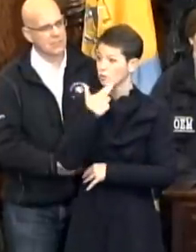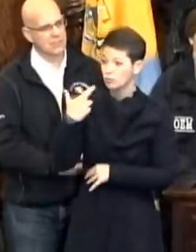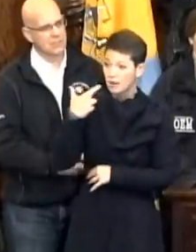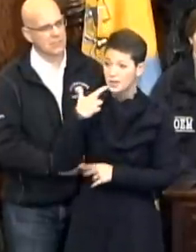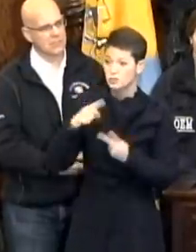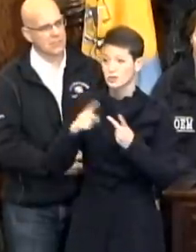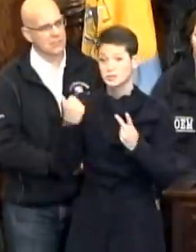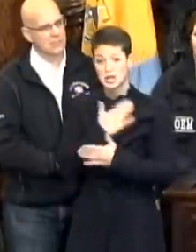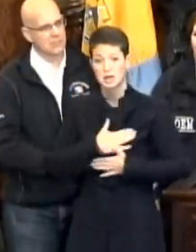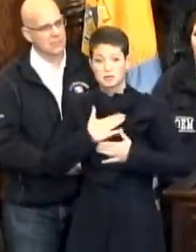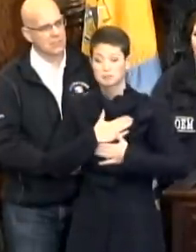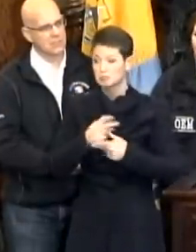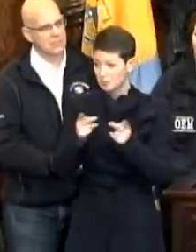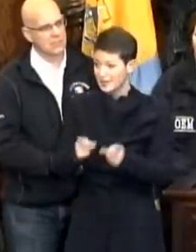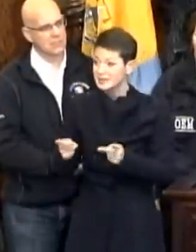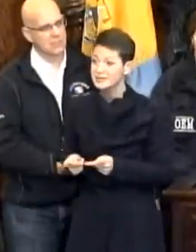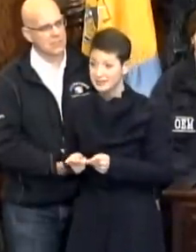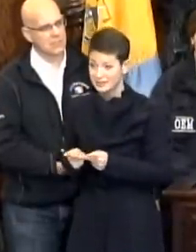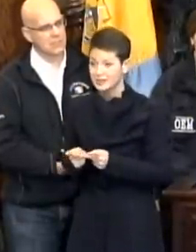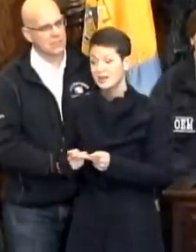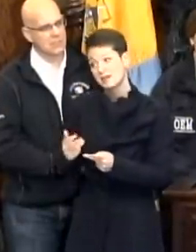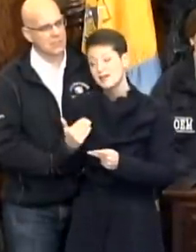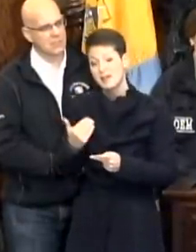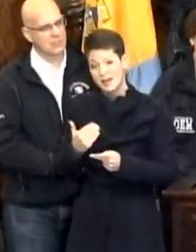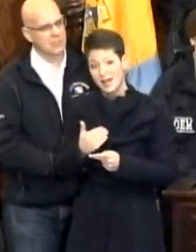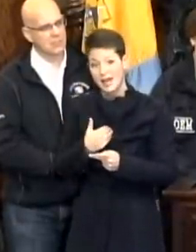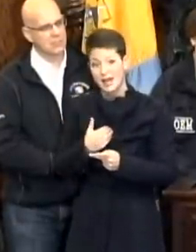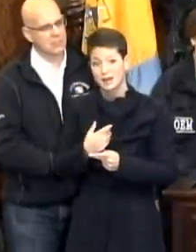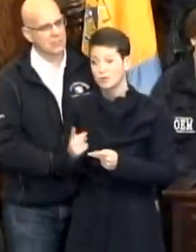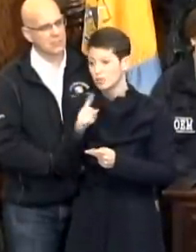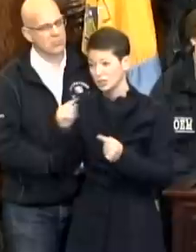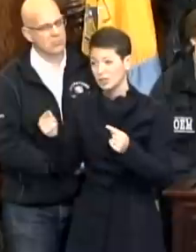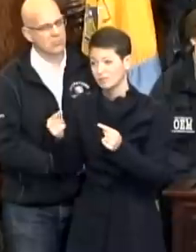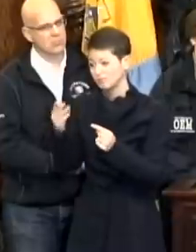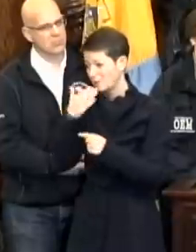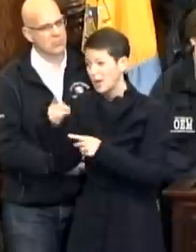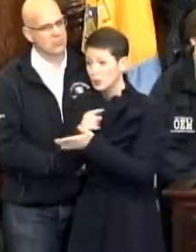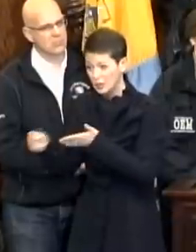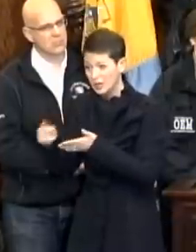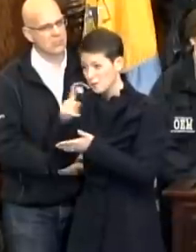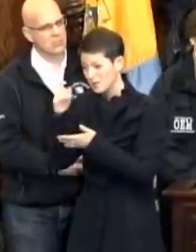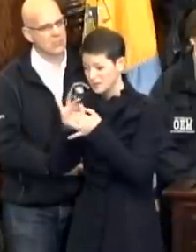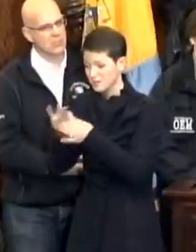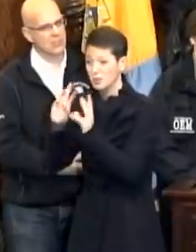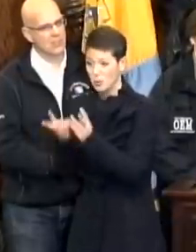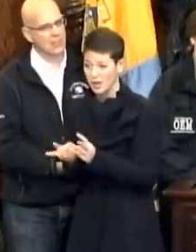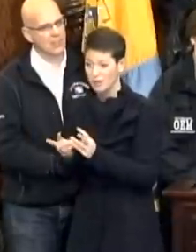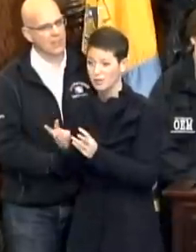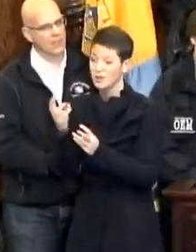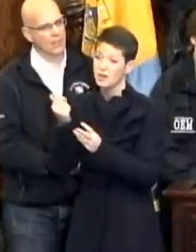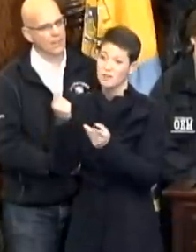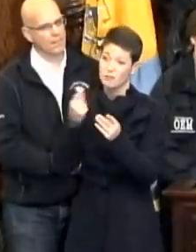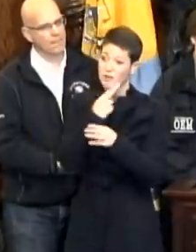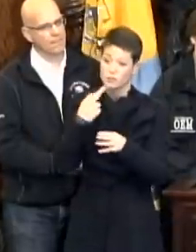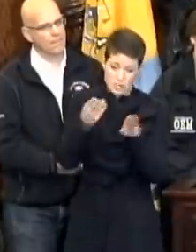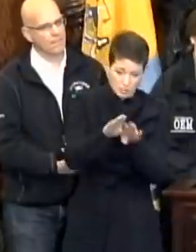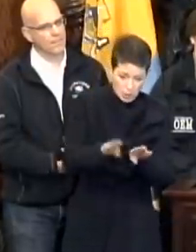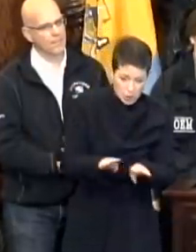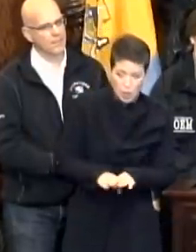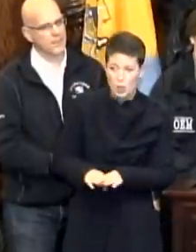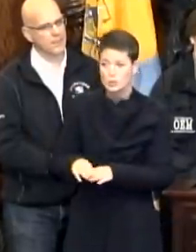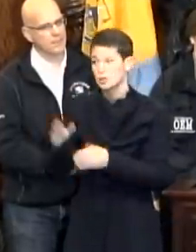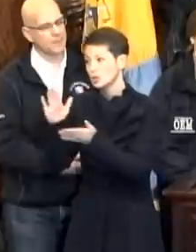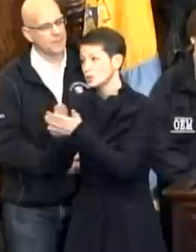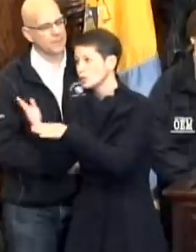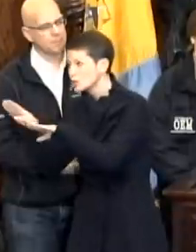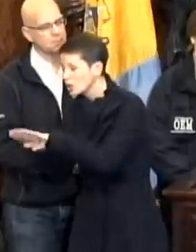other hospitality venues have had a fairly bruising week owing to the bad weather. A couple closed days here at City Hall, schools